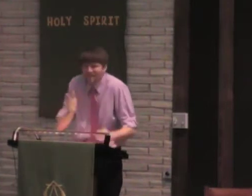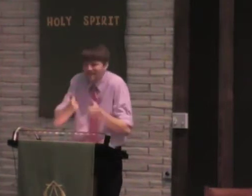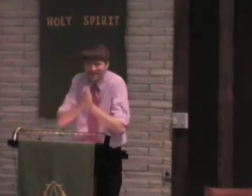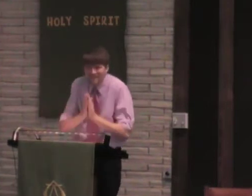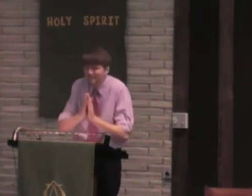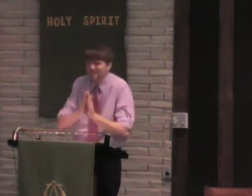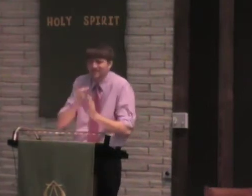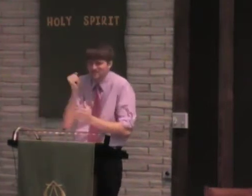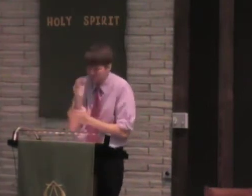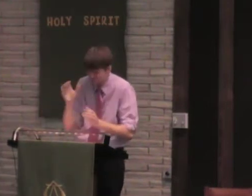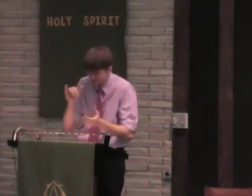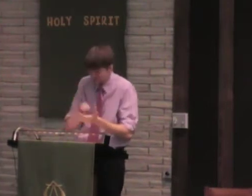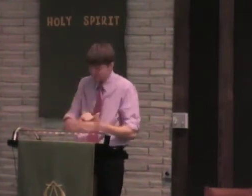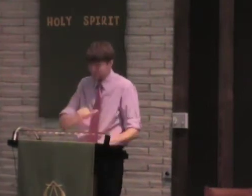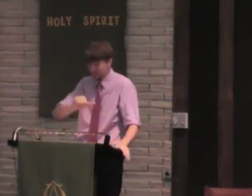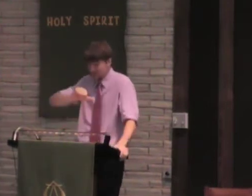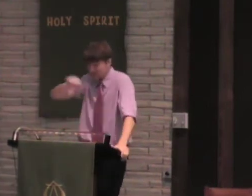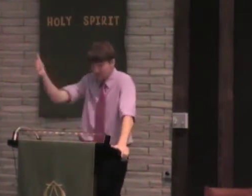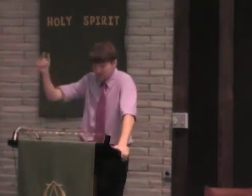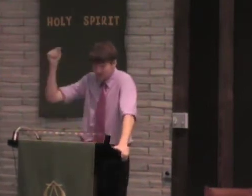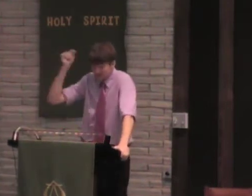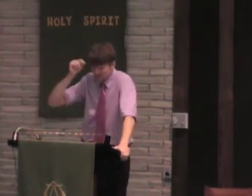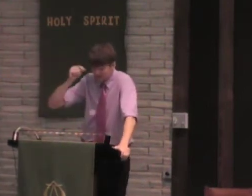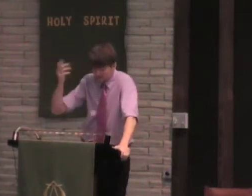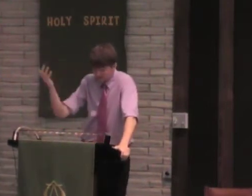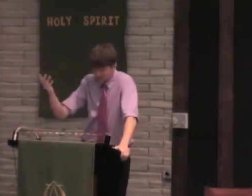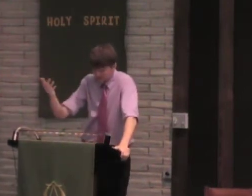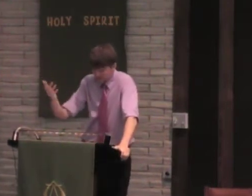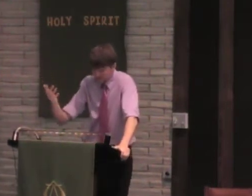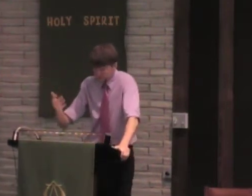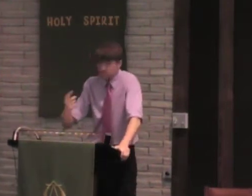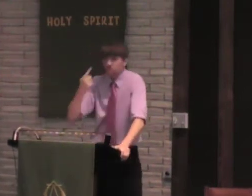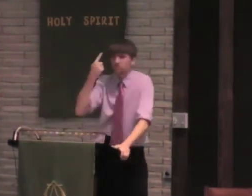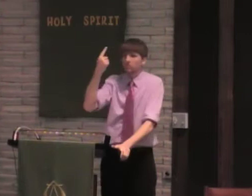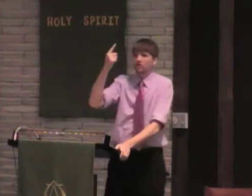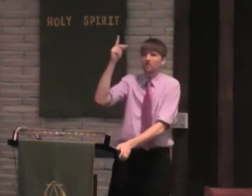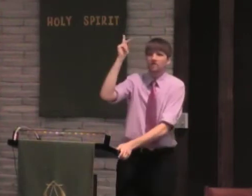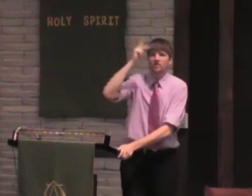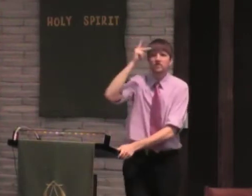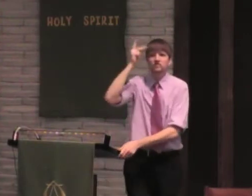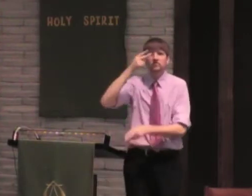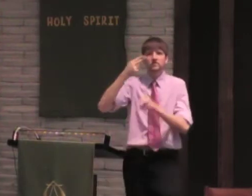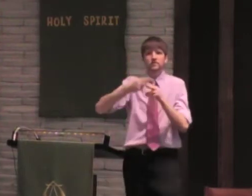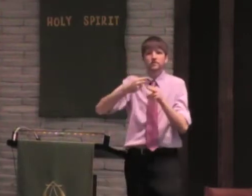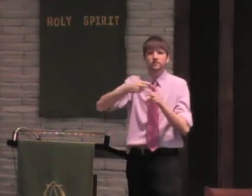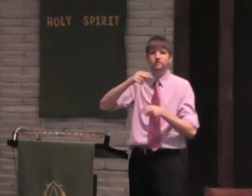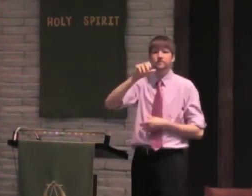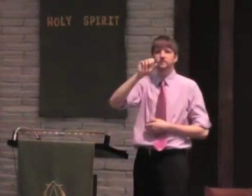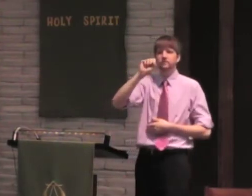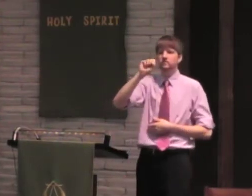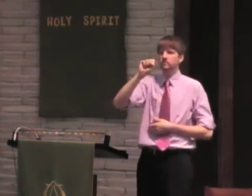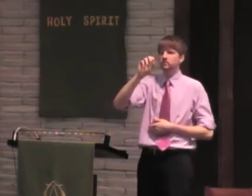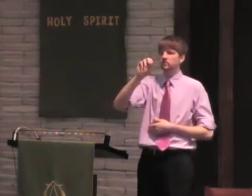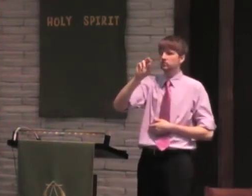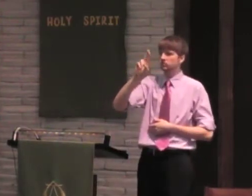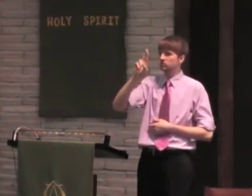People are trying so hard, the point of this, people are trying so hard to understand what's really happening in this story. And there's a